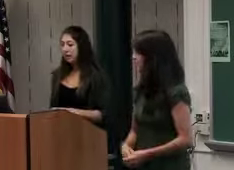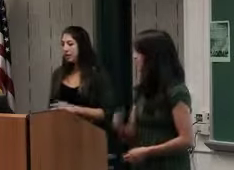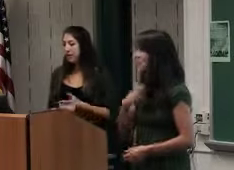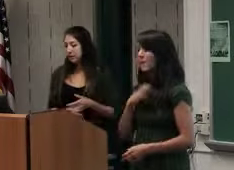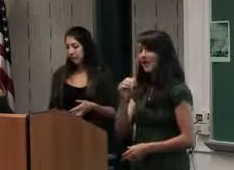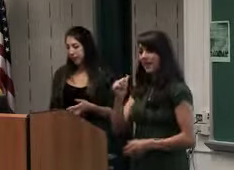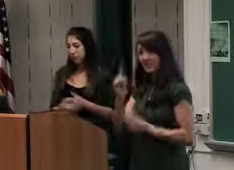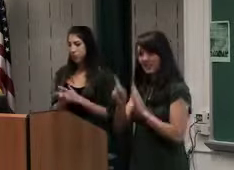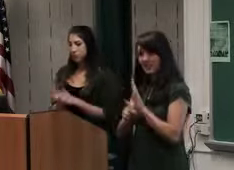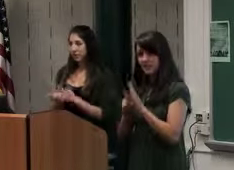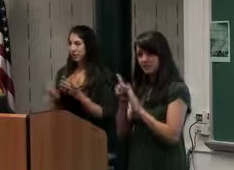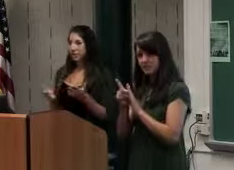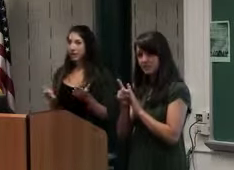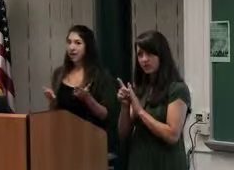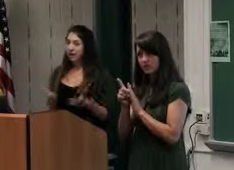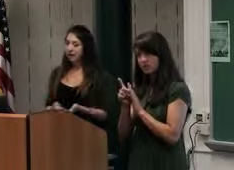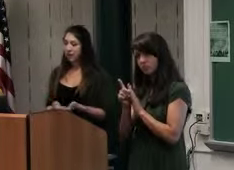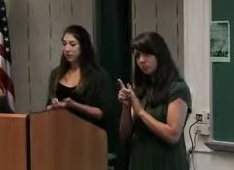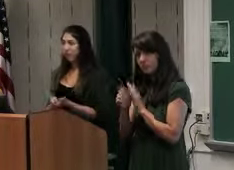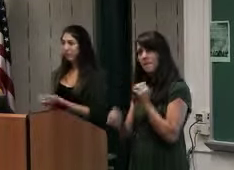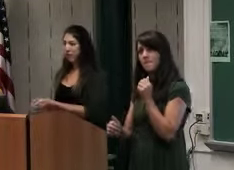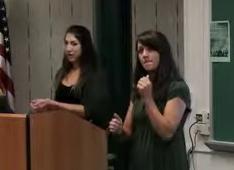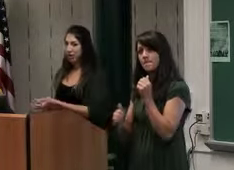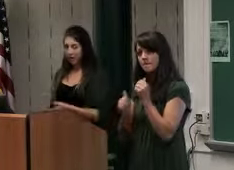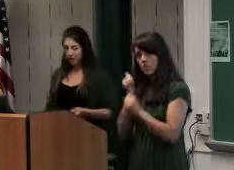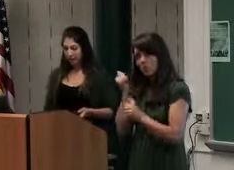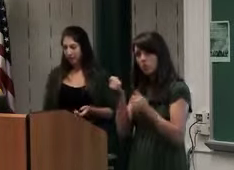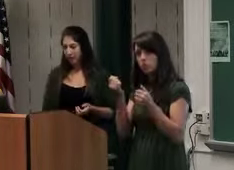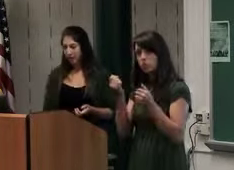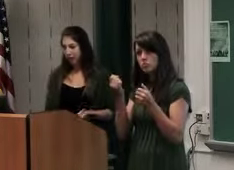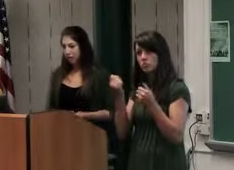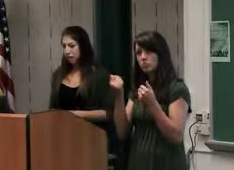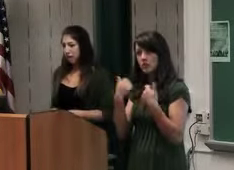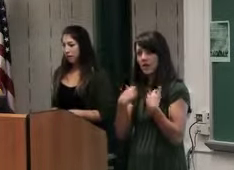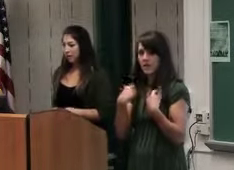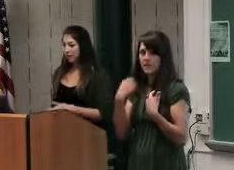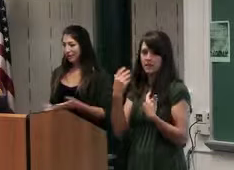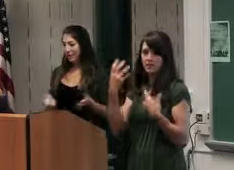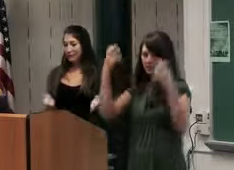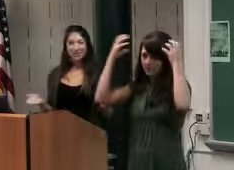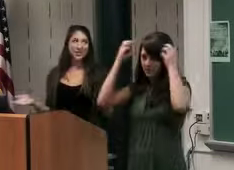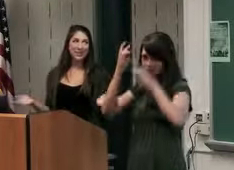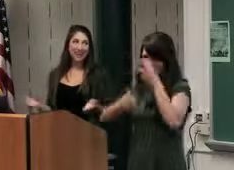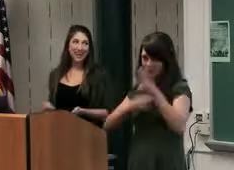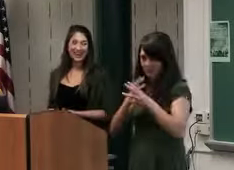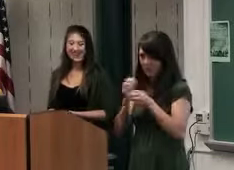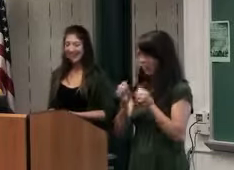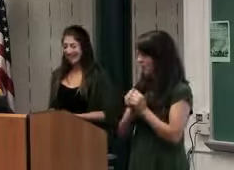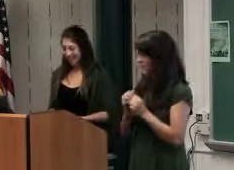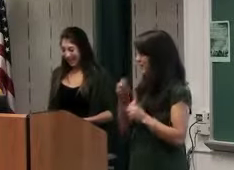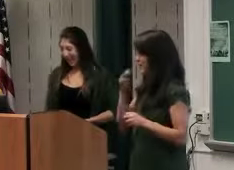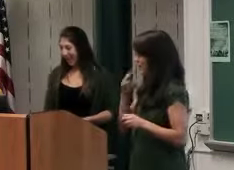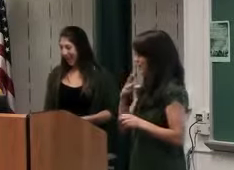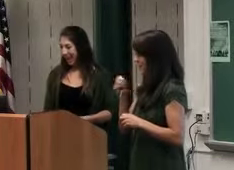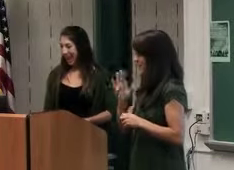My 8 hours, I spent most of them at Disney World with Monica and her sister. We went to Florida.